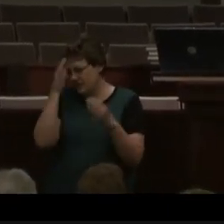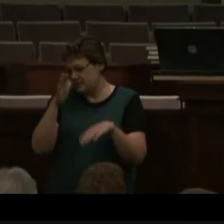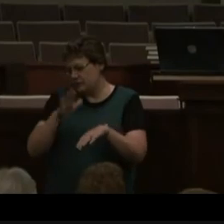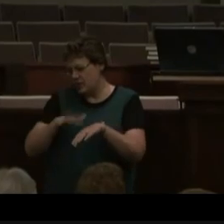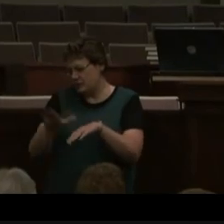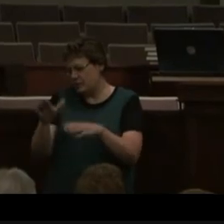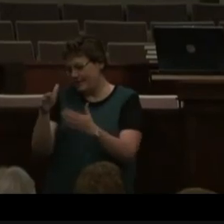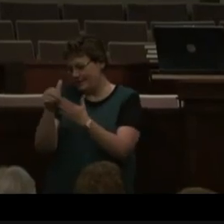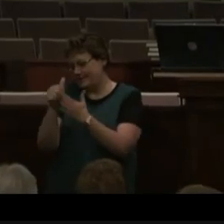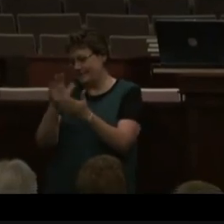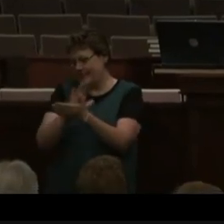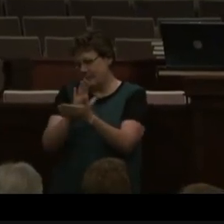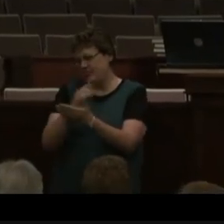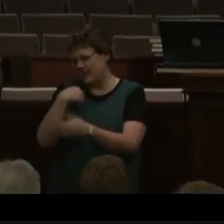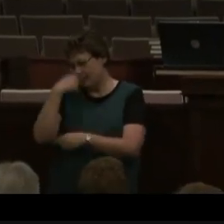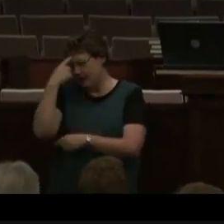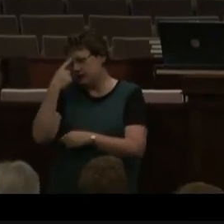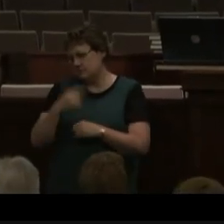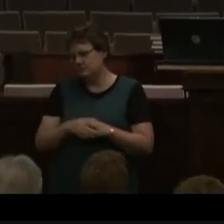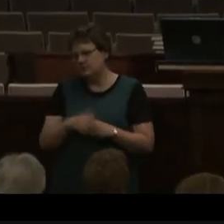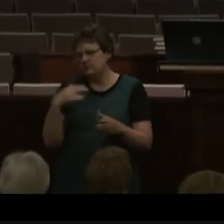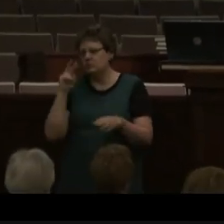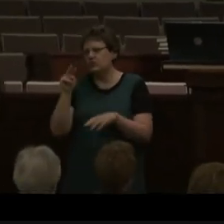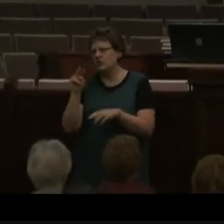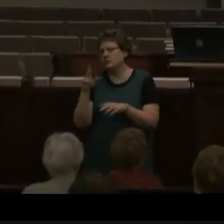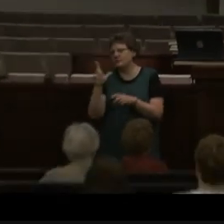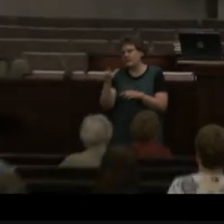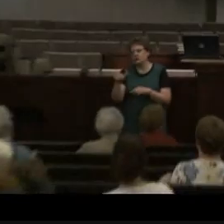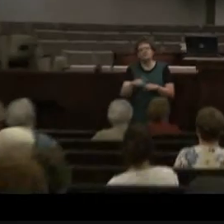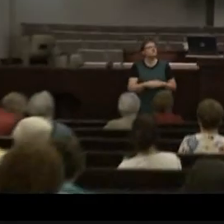then conclude about 8:45. Thank you.